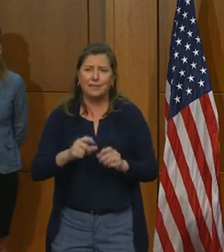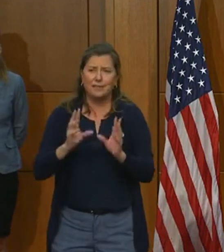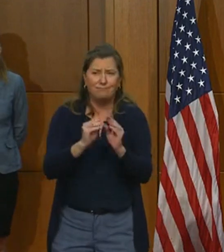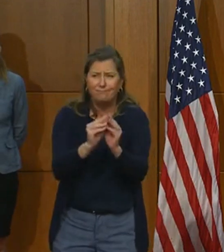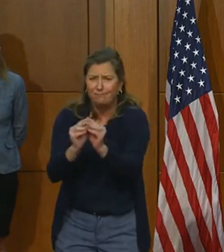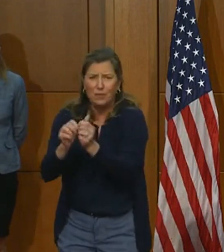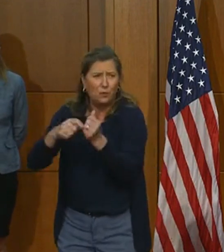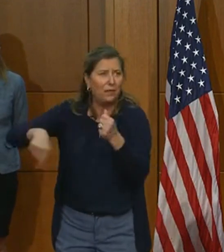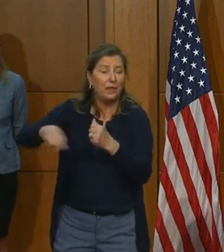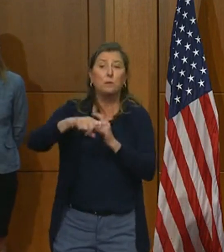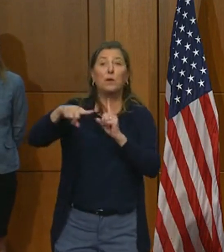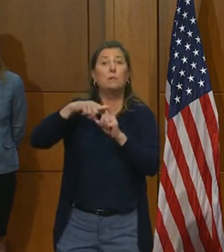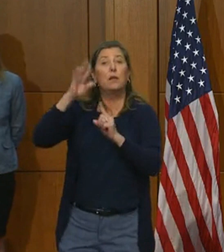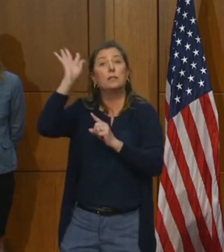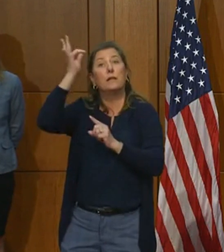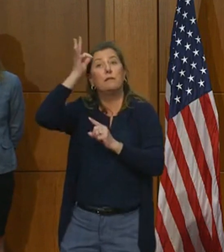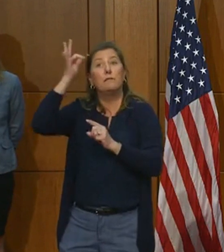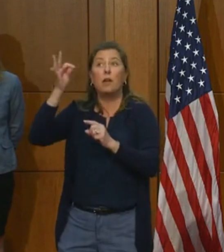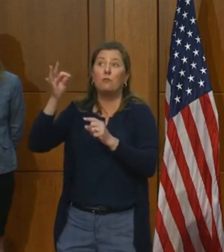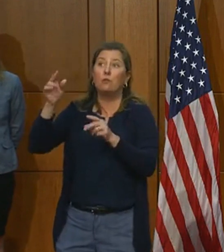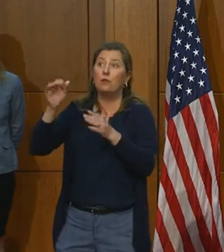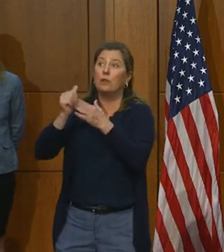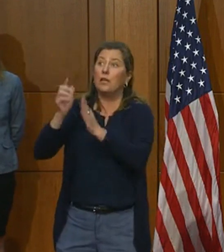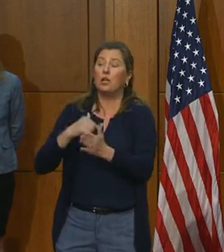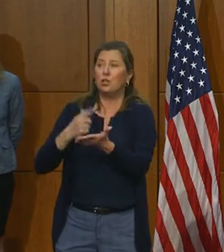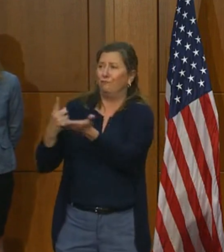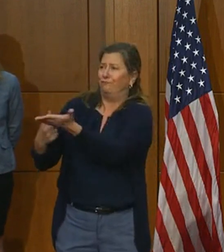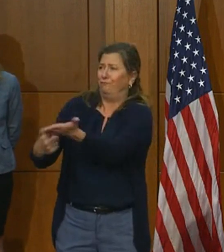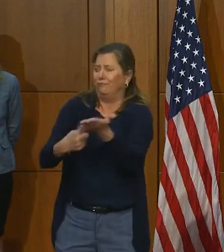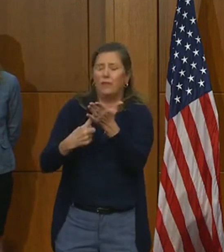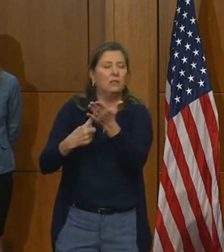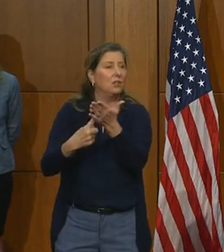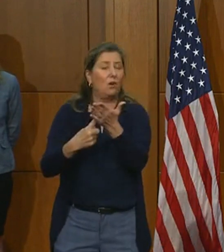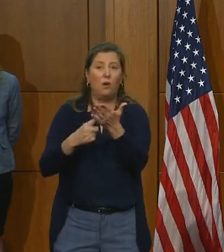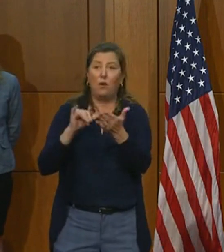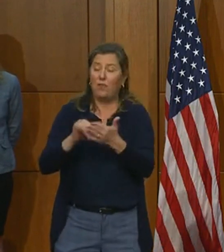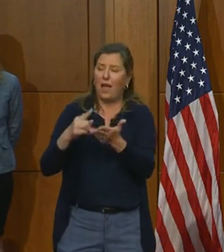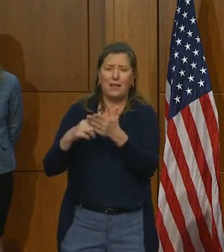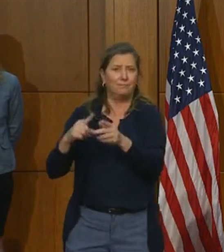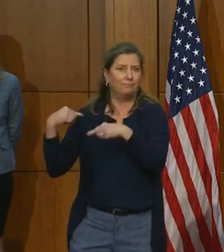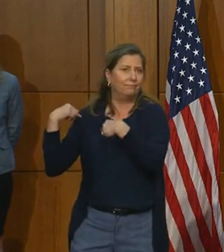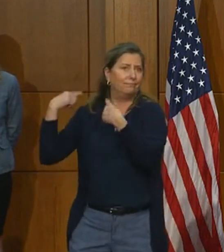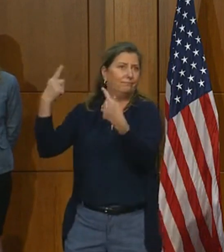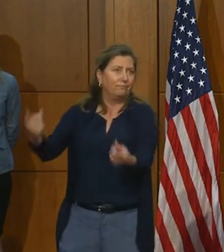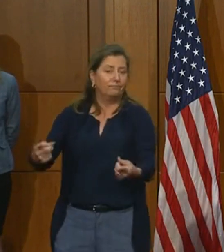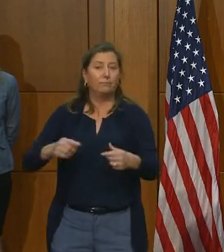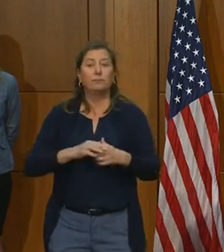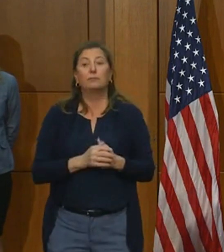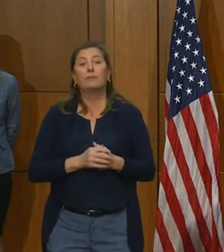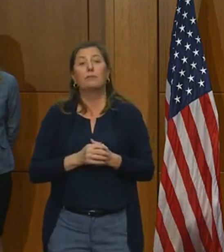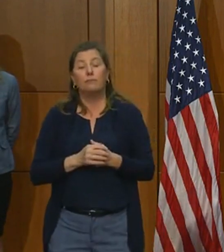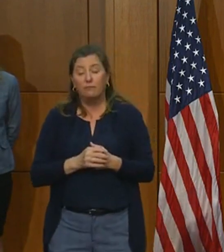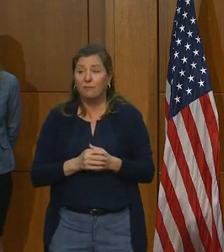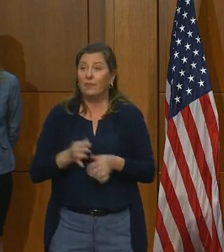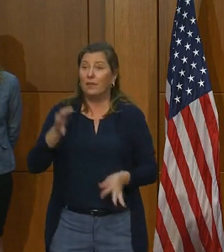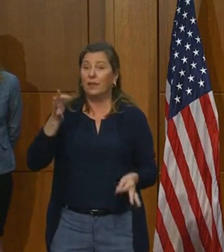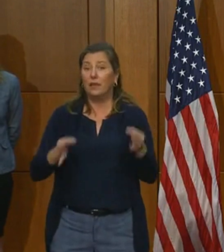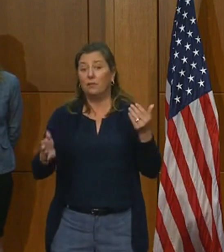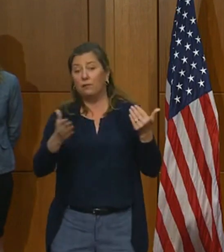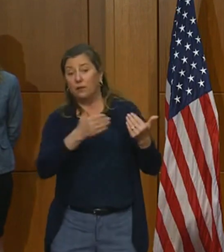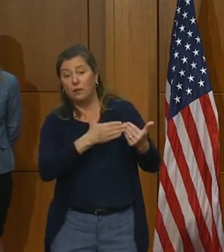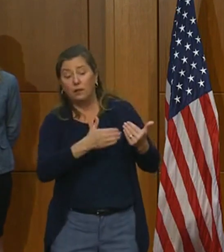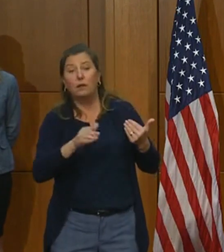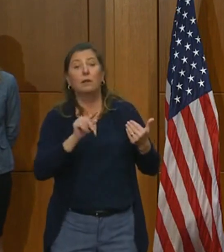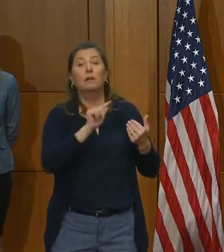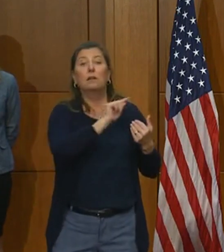our federal leaders. So we've had an ongoing discussion. If there are areas as we move forward that don't